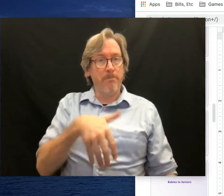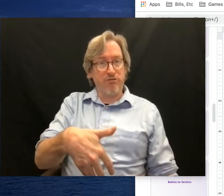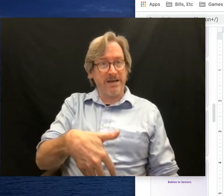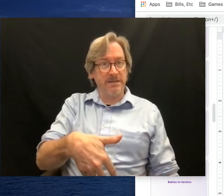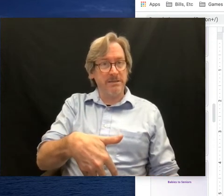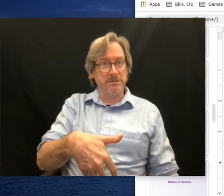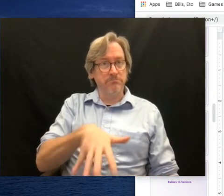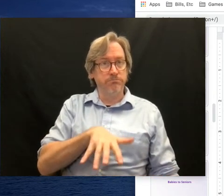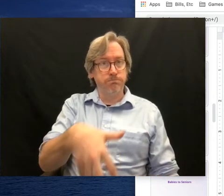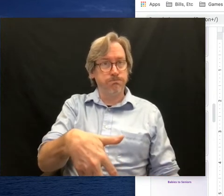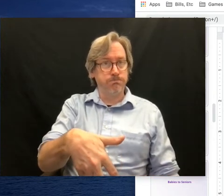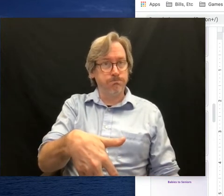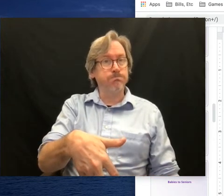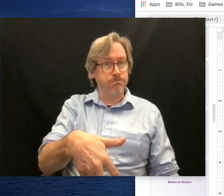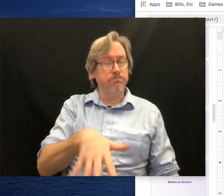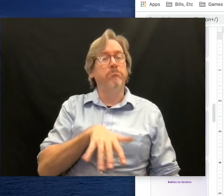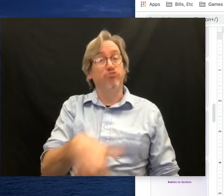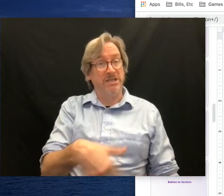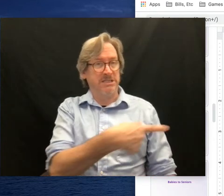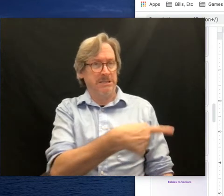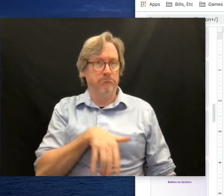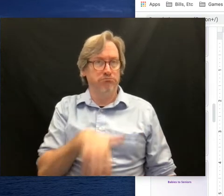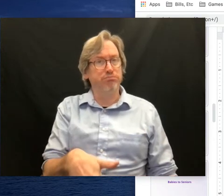or pregnant.